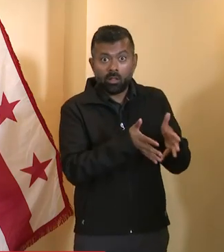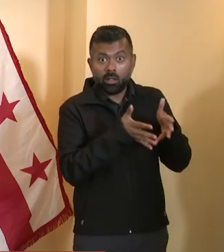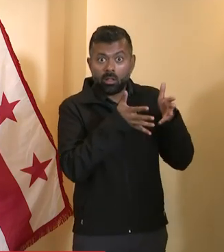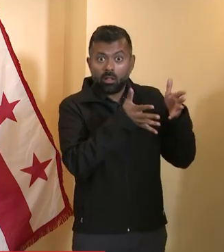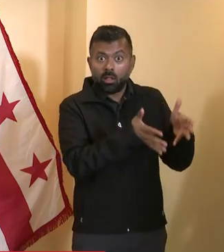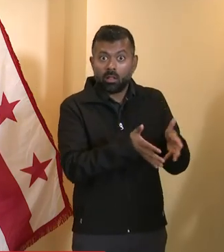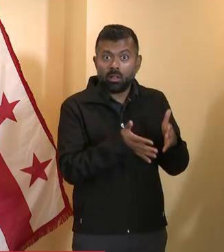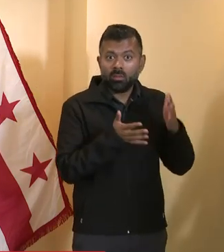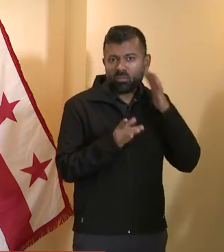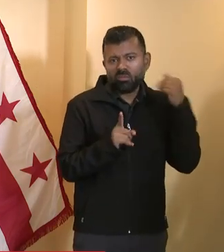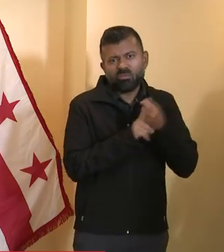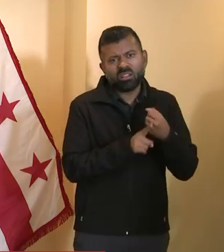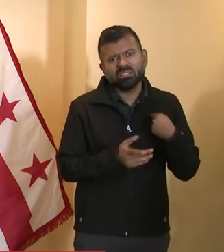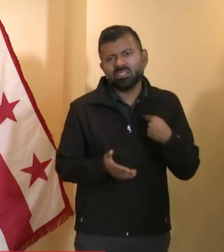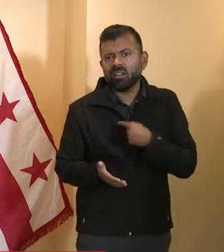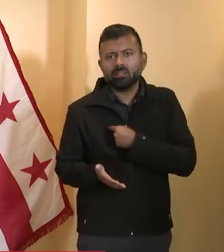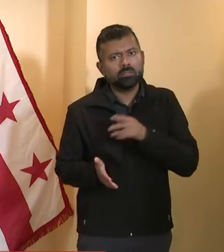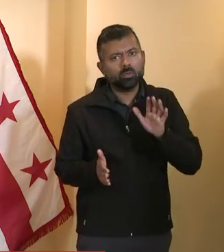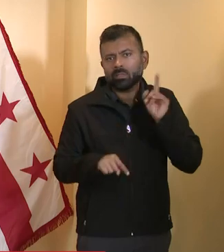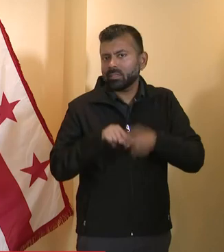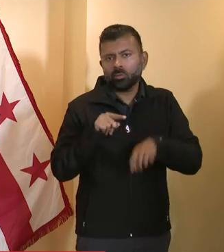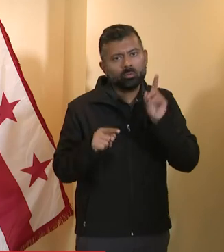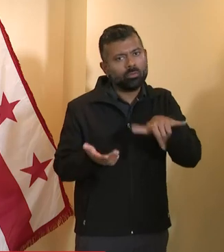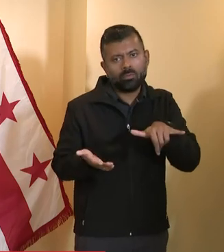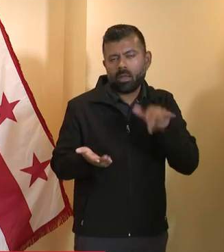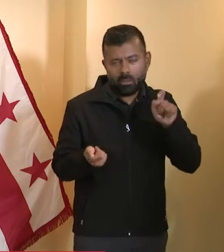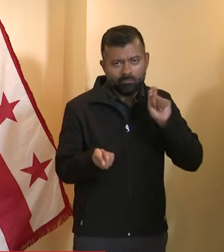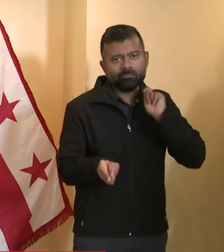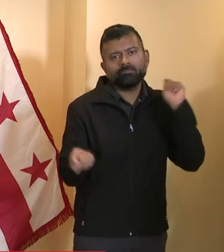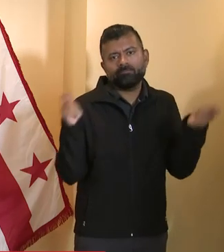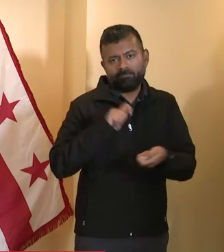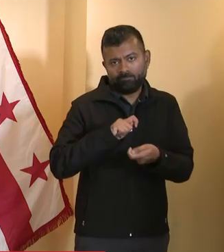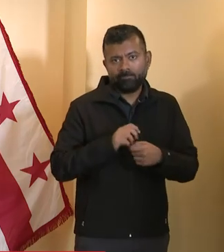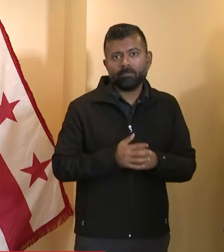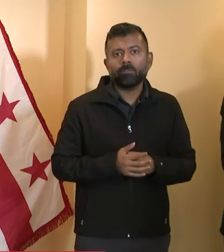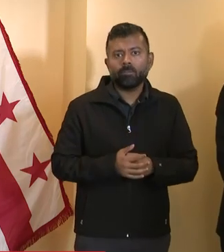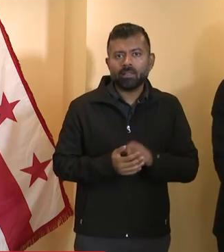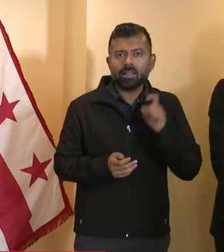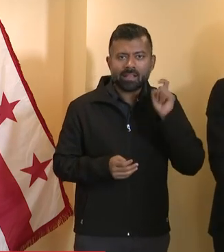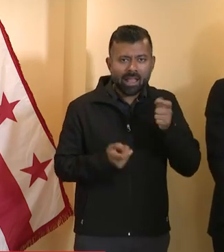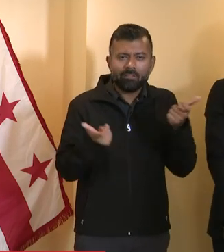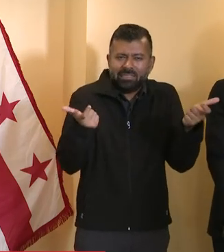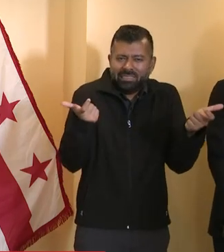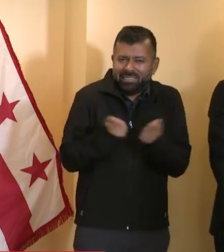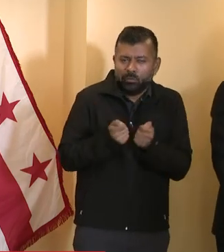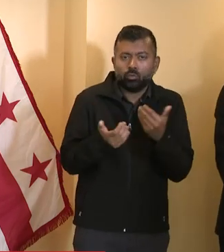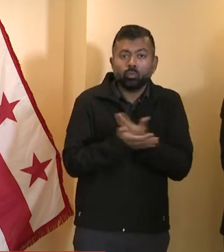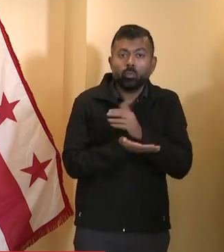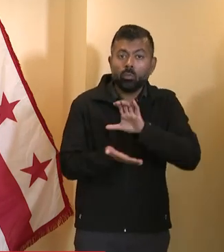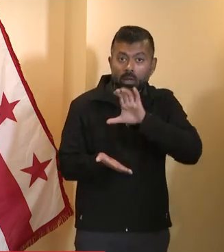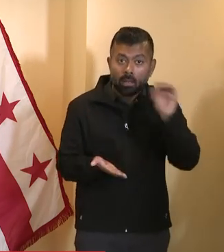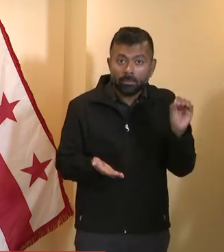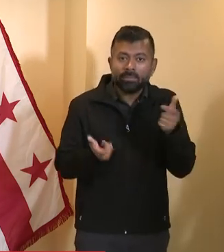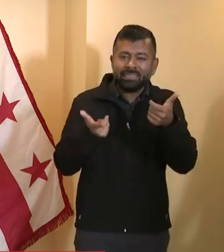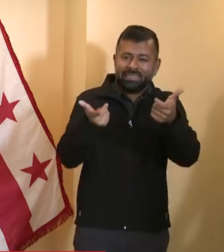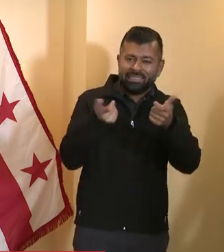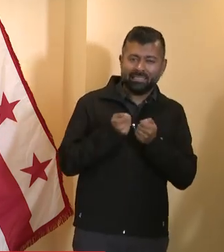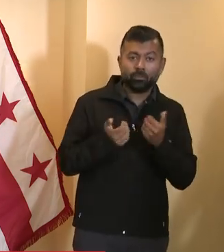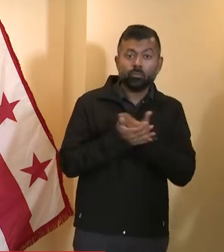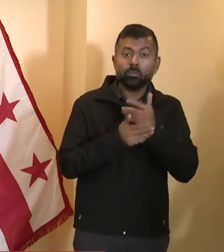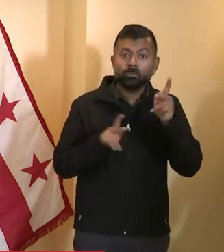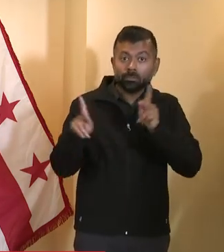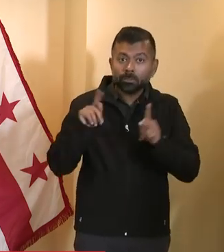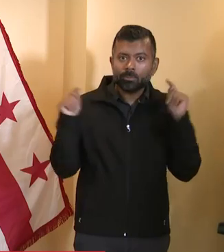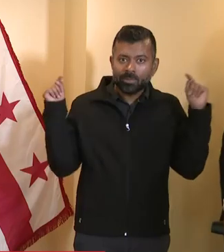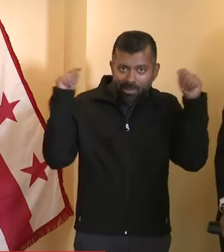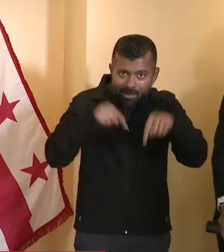ways. So we have to make those. We have to attract new companies. We have to attract new economic activity. Otherwise, in